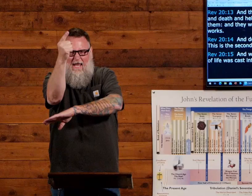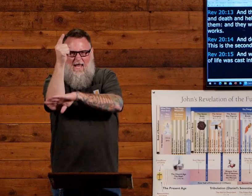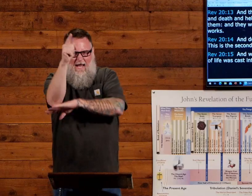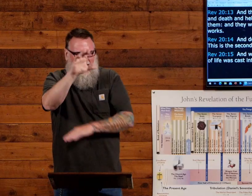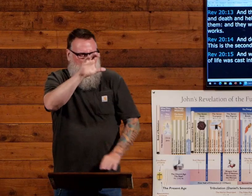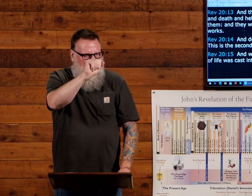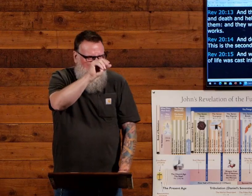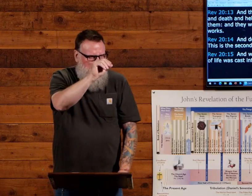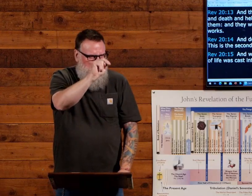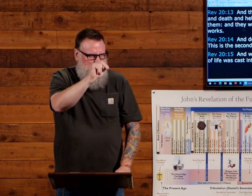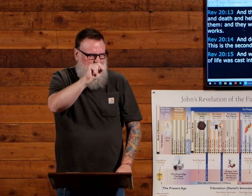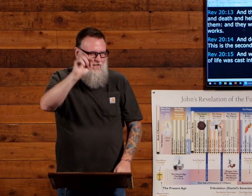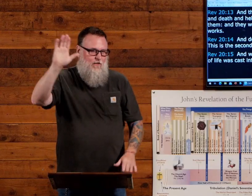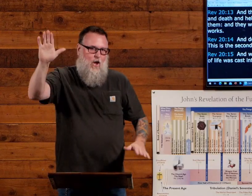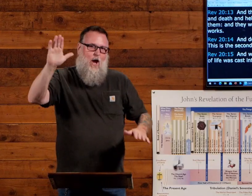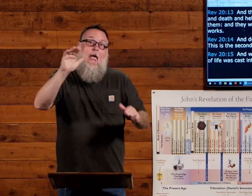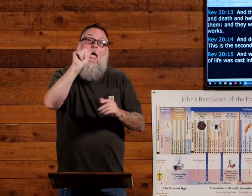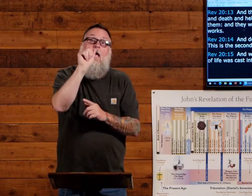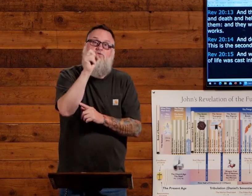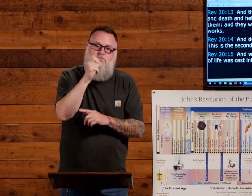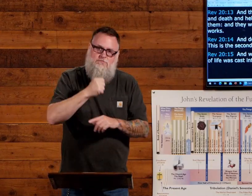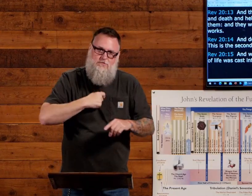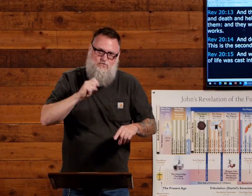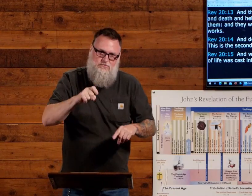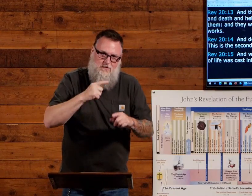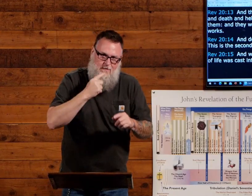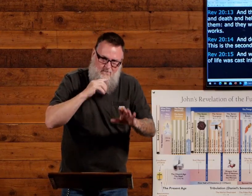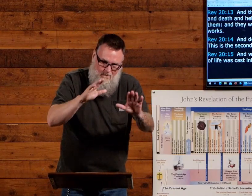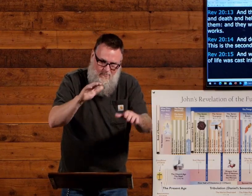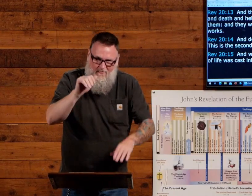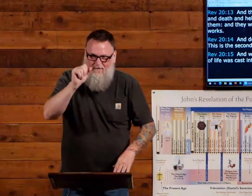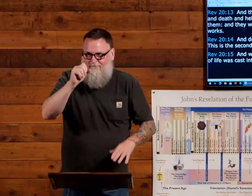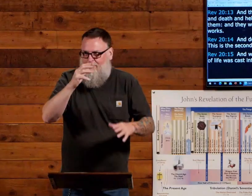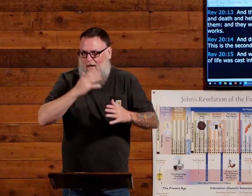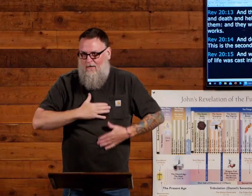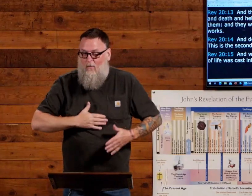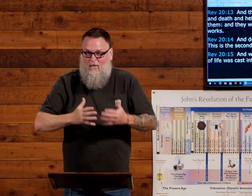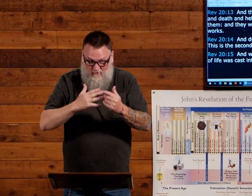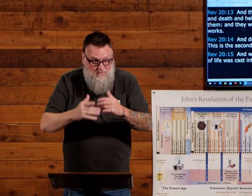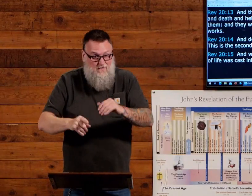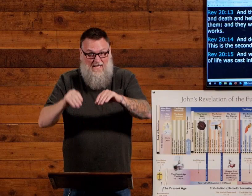And they had their bodies, ashes put in a cannon.